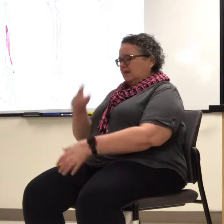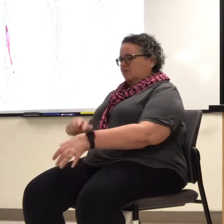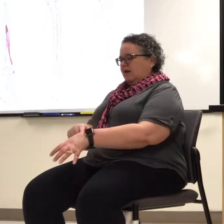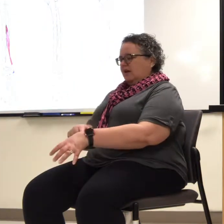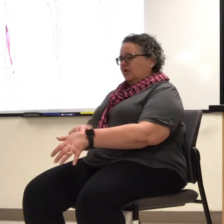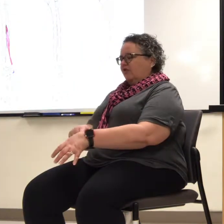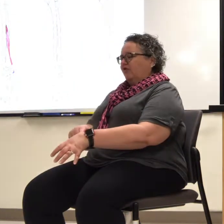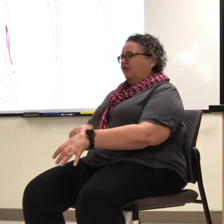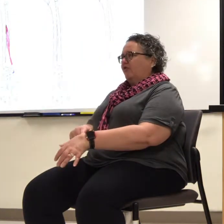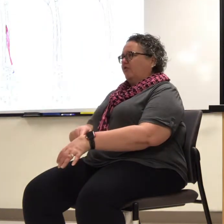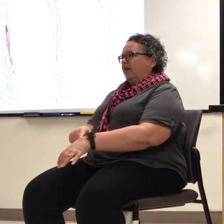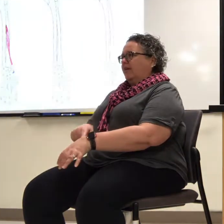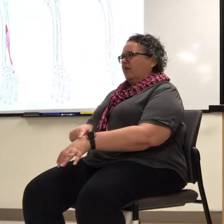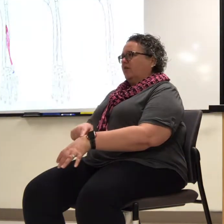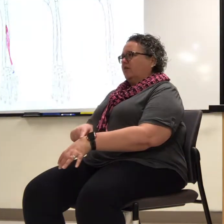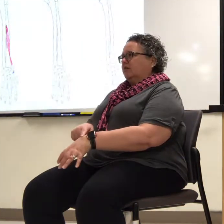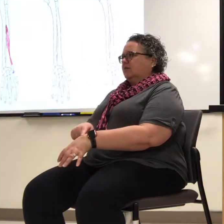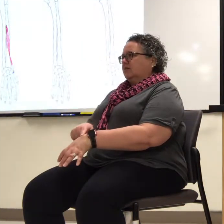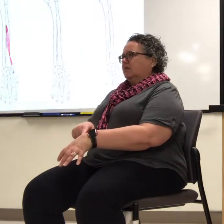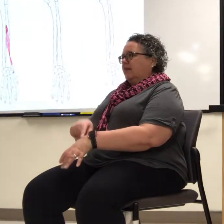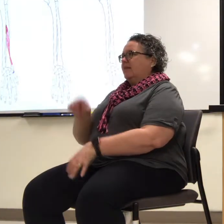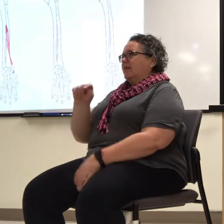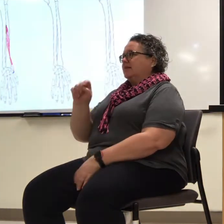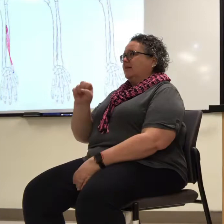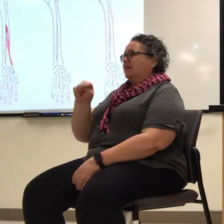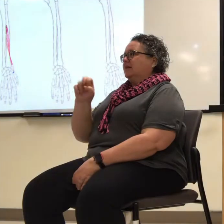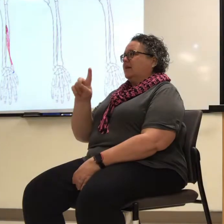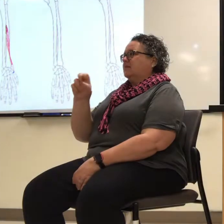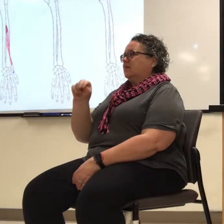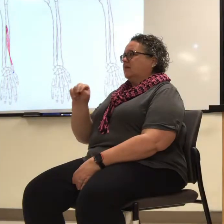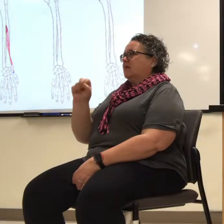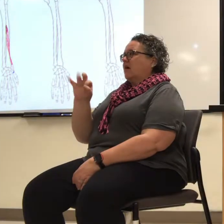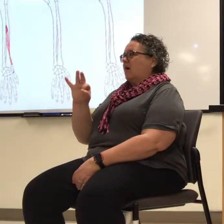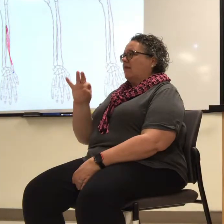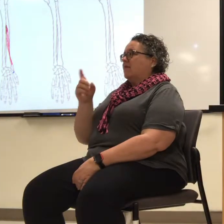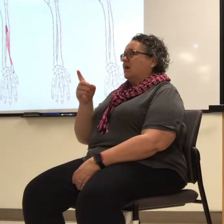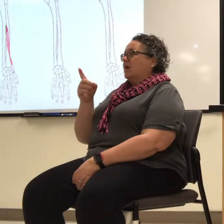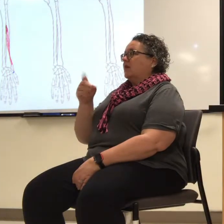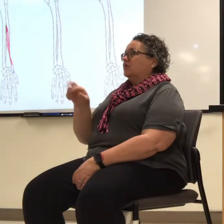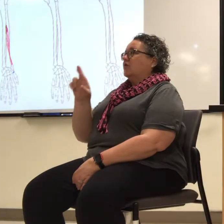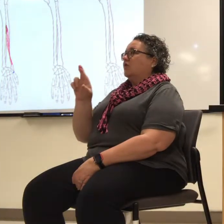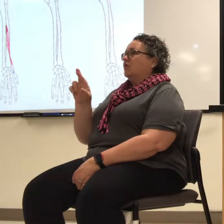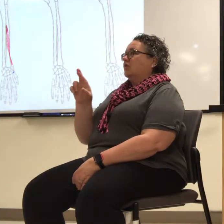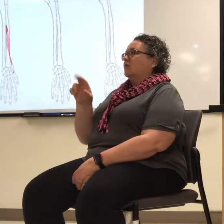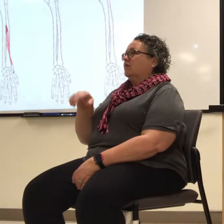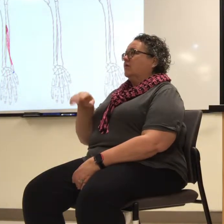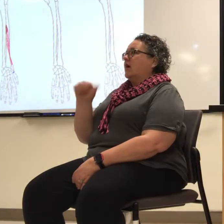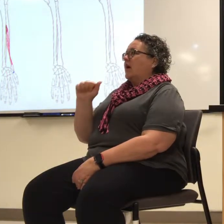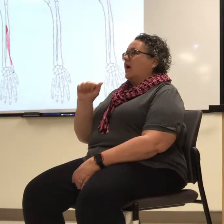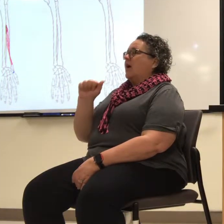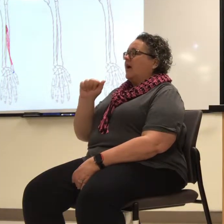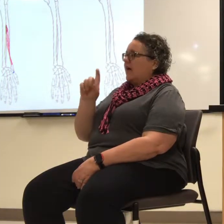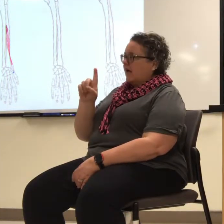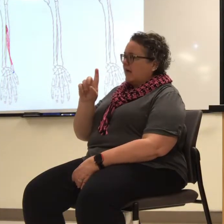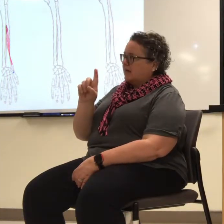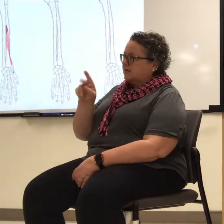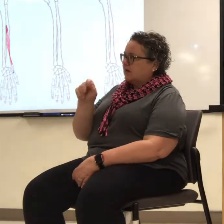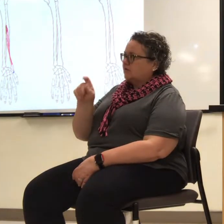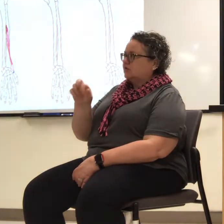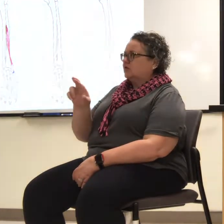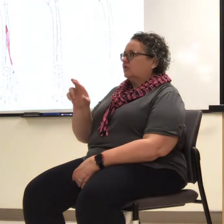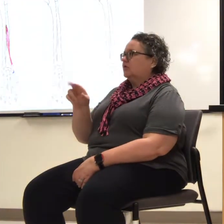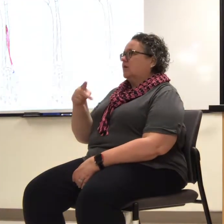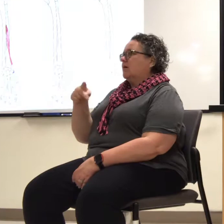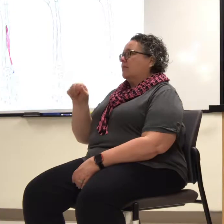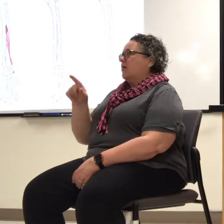in the back of your hand right there. That's the tendon of Abductor Pollicis longus. There's also Extensor Pollicis